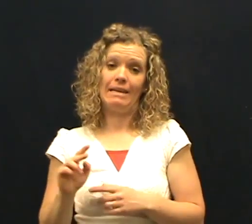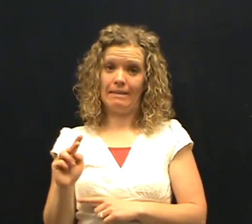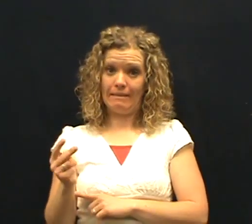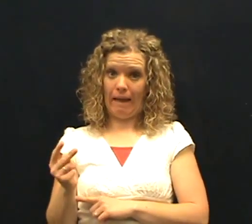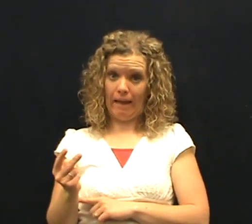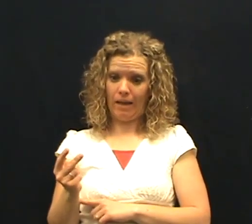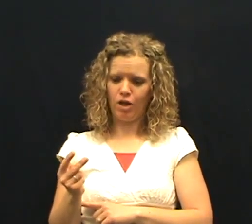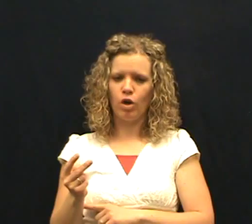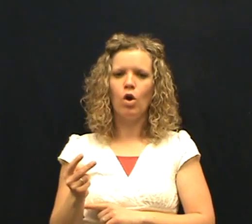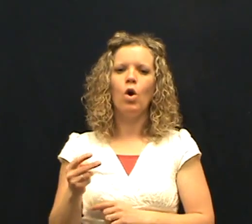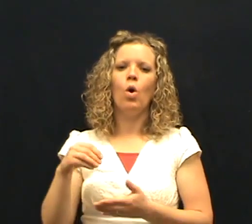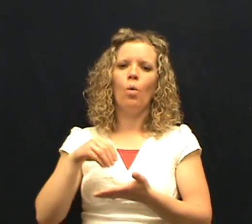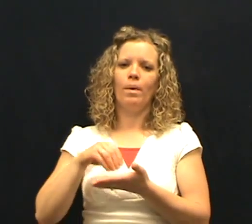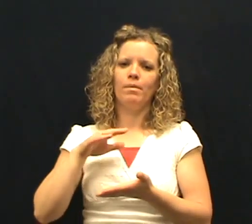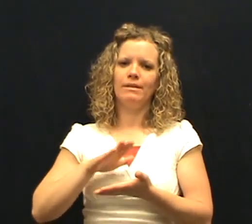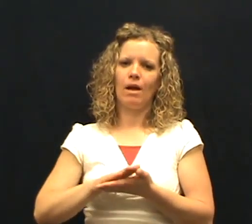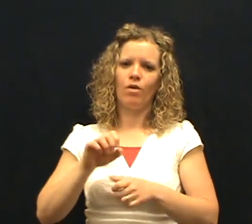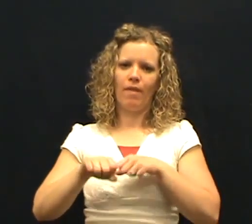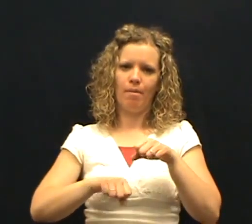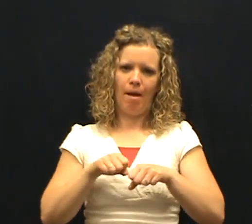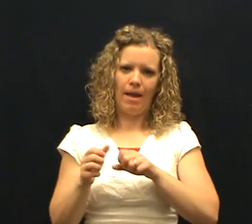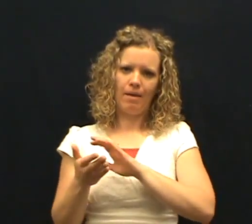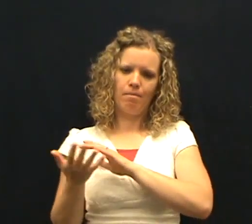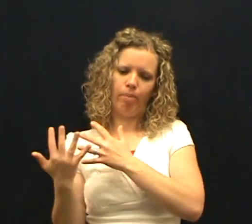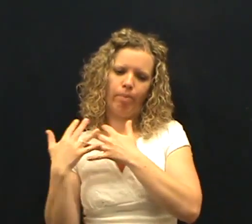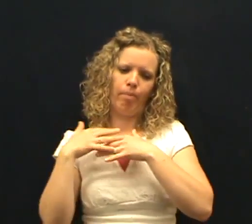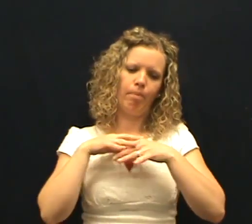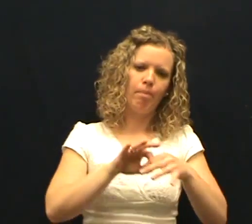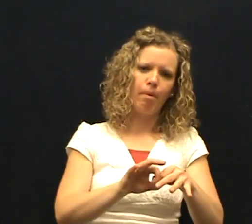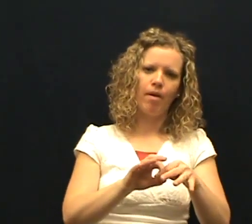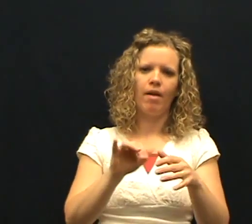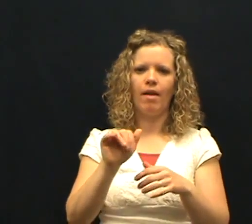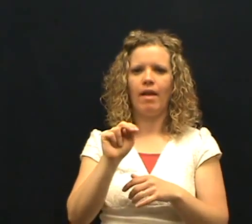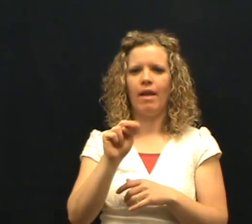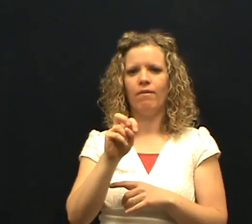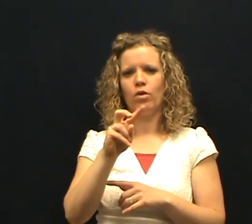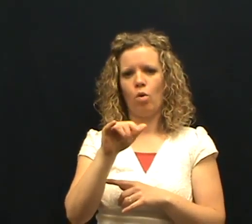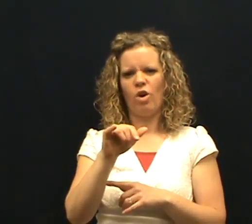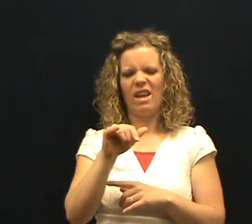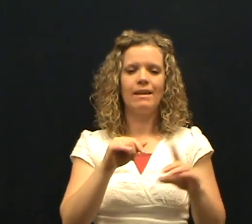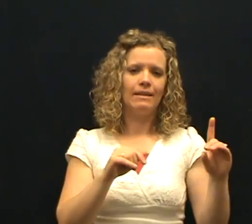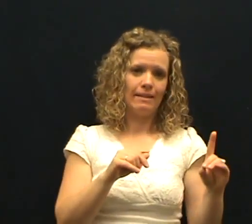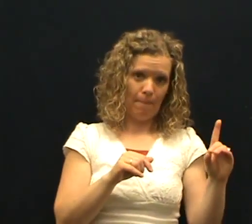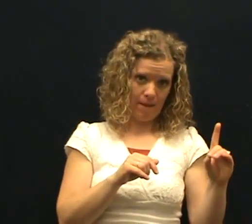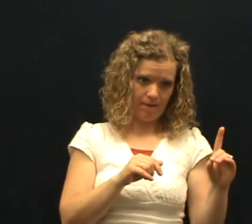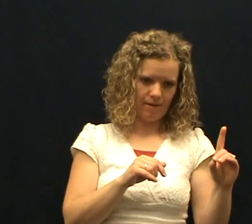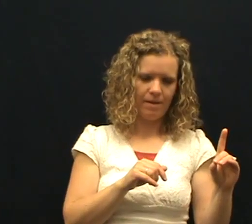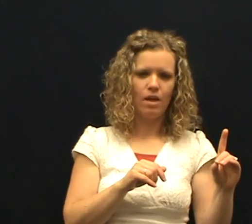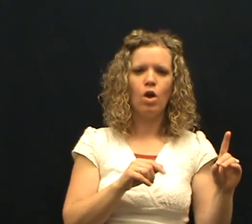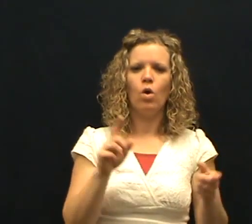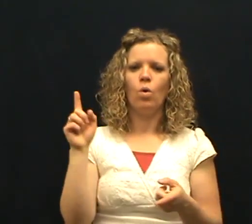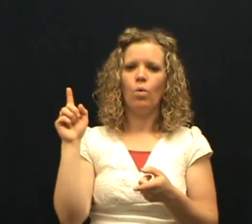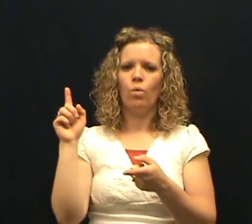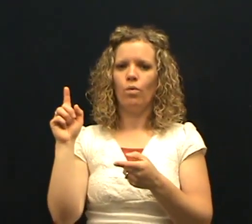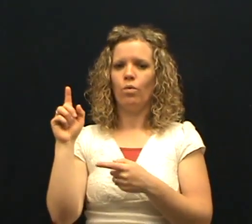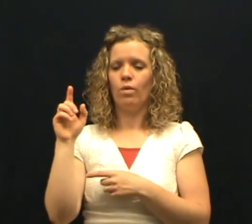back into inventory by a debit to inventory, and we reduce the cost of goods sold because it is no